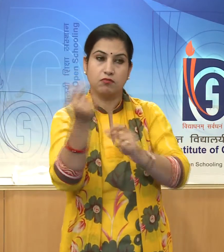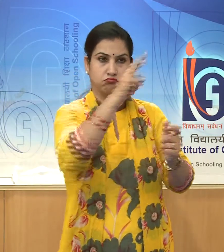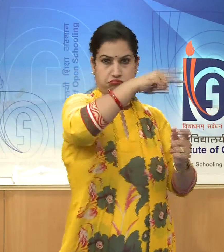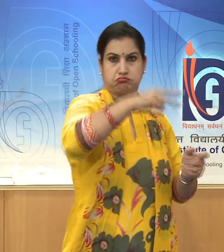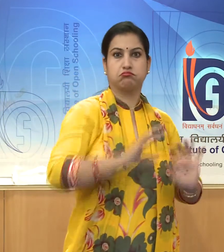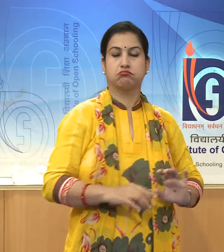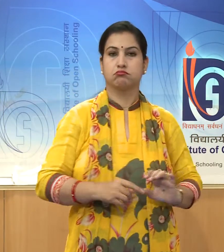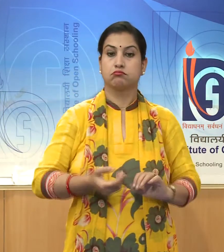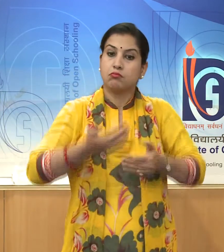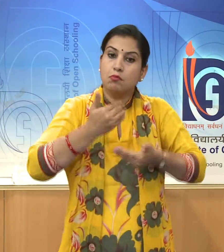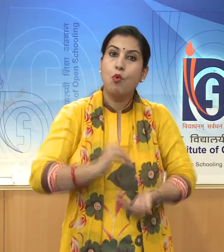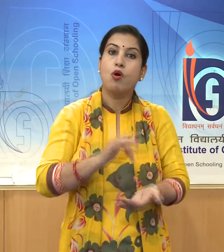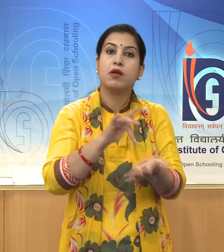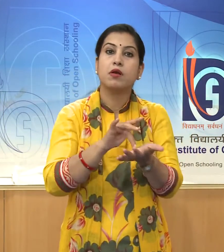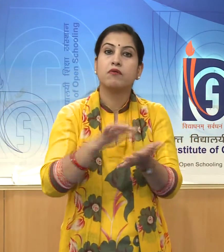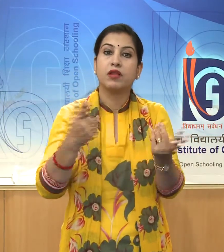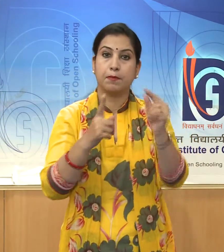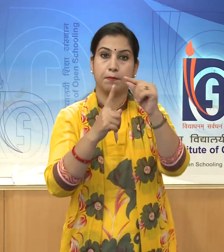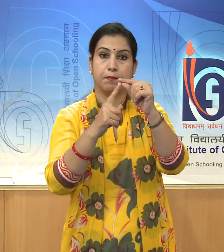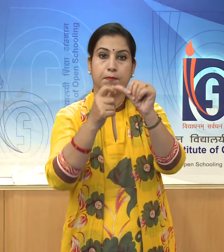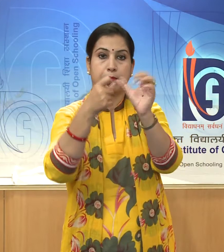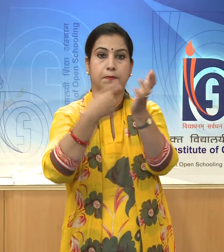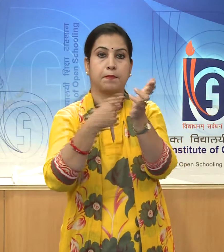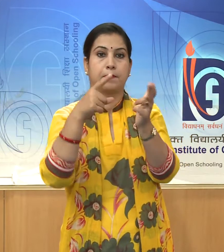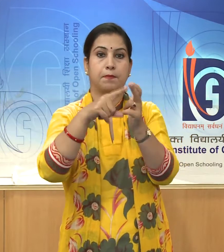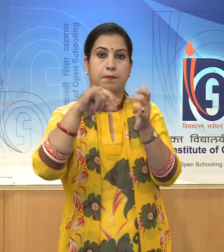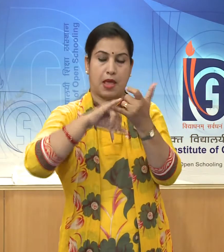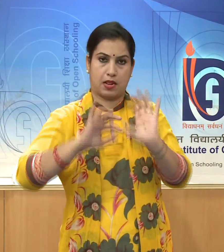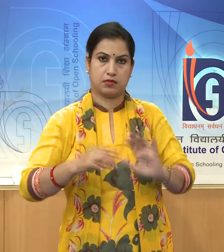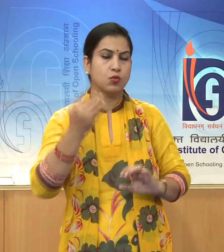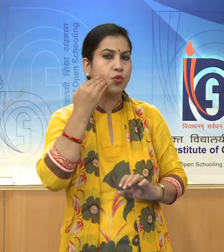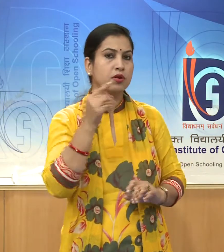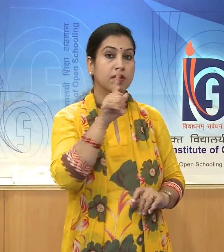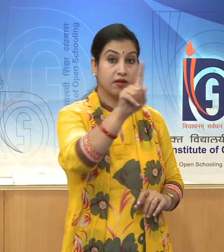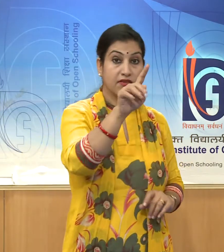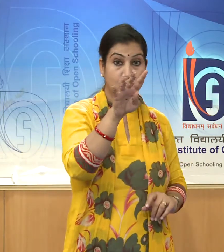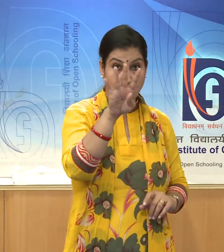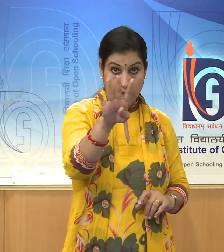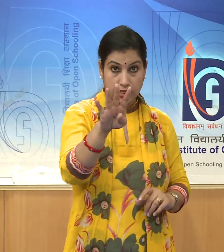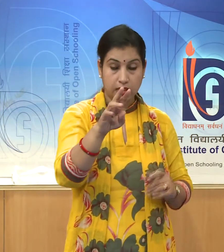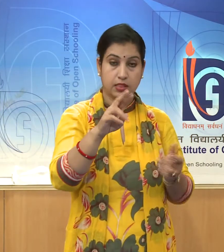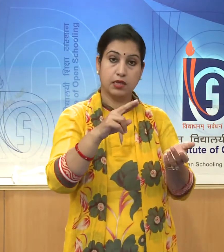He was born in Paris on 14th November